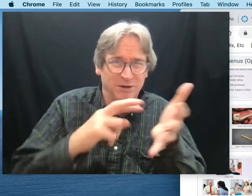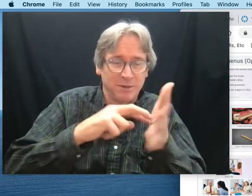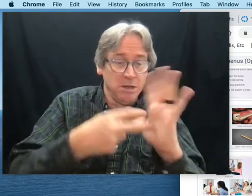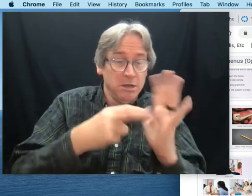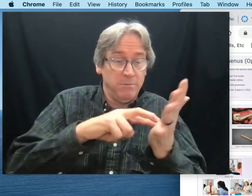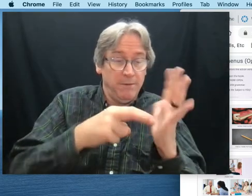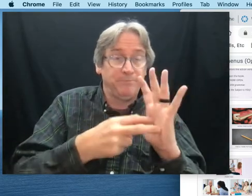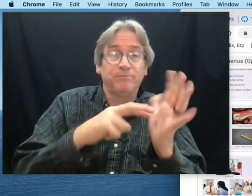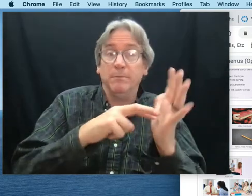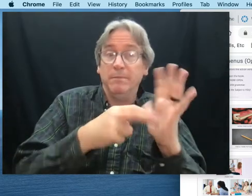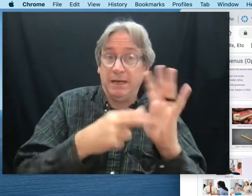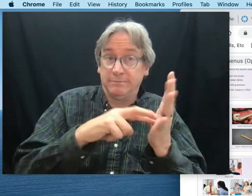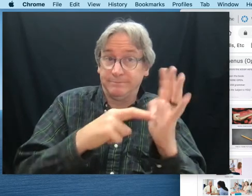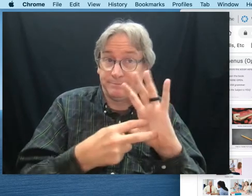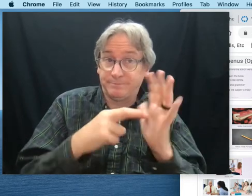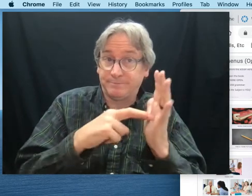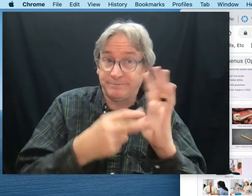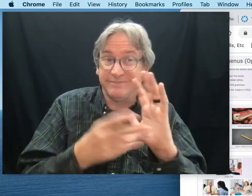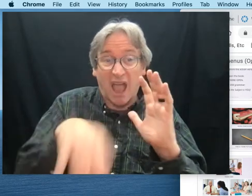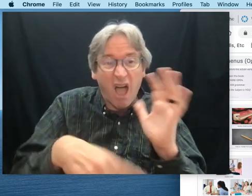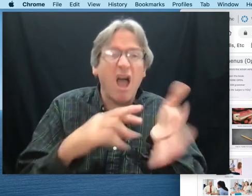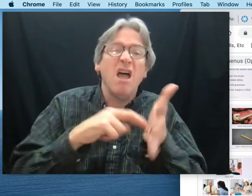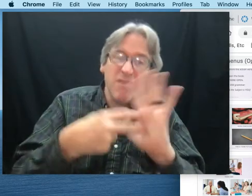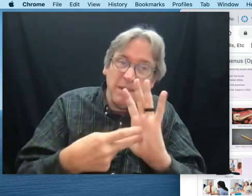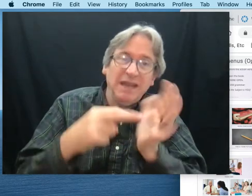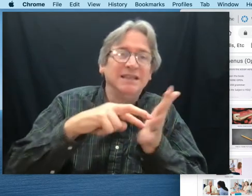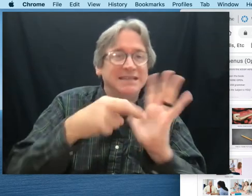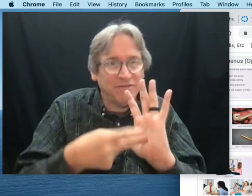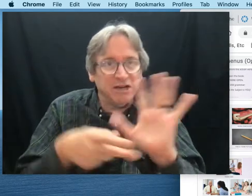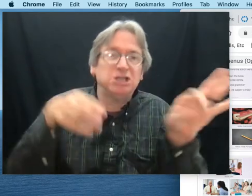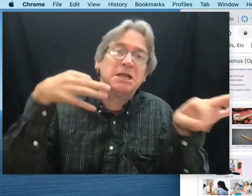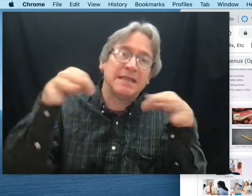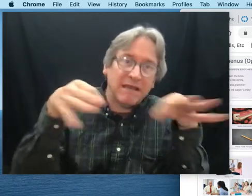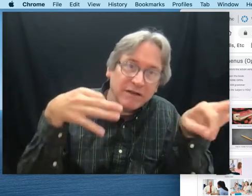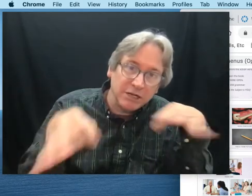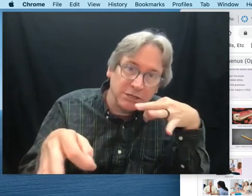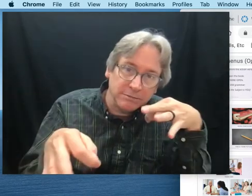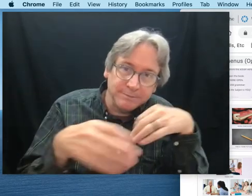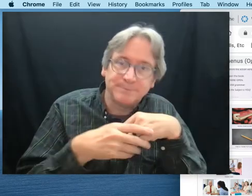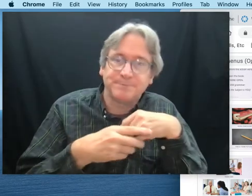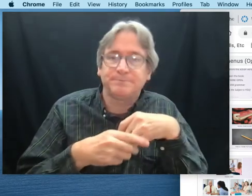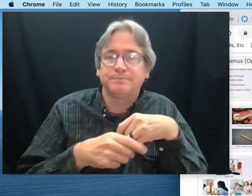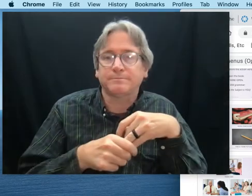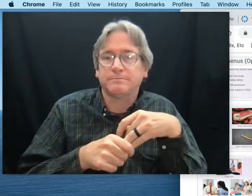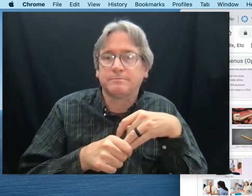kind of weird. But meaning. The meaning, the definition.